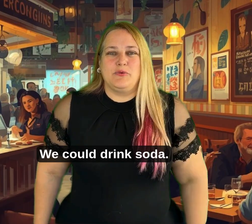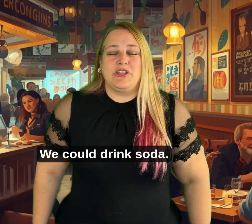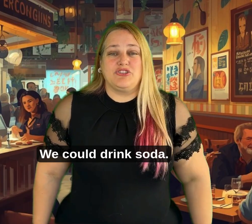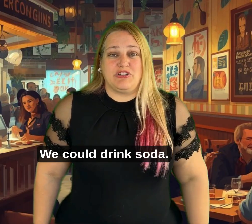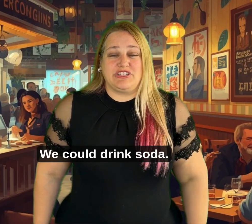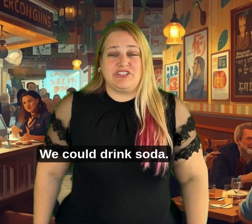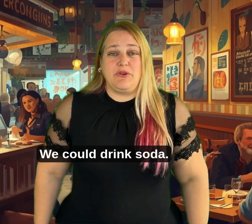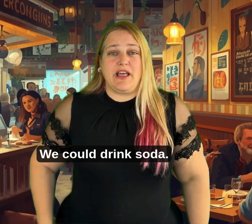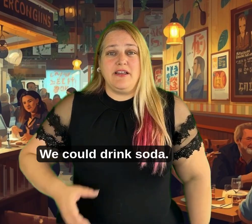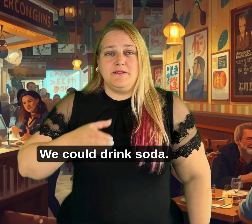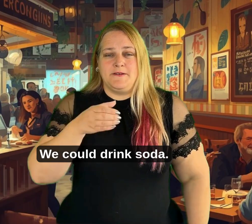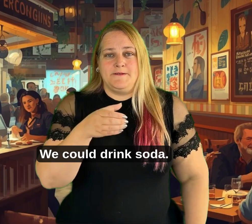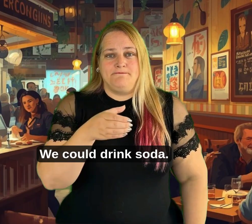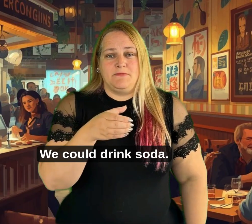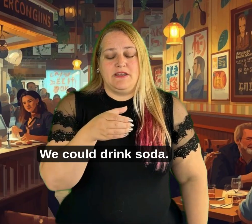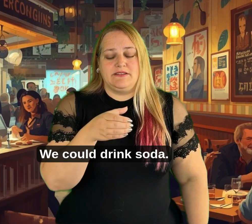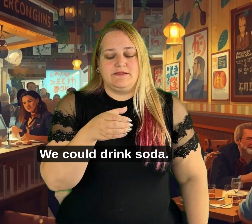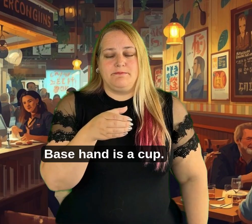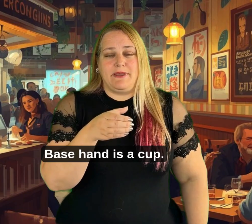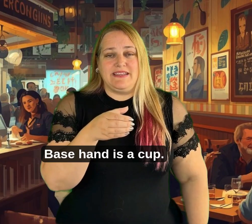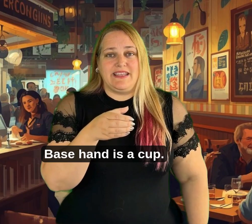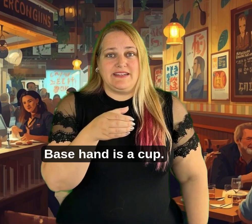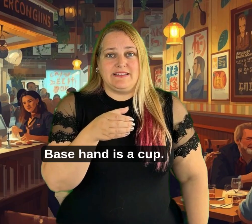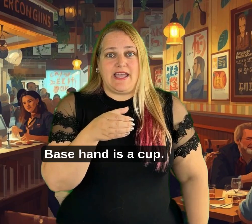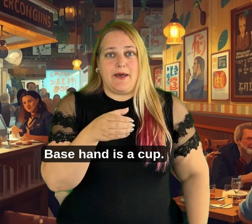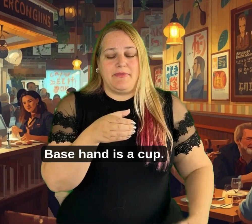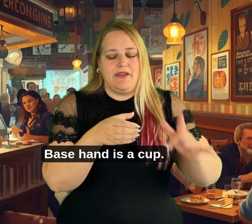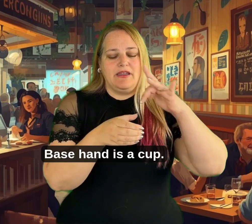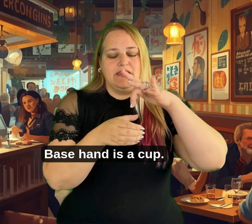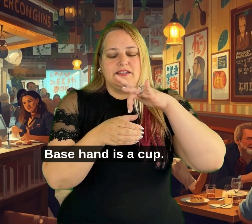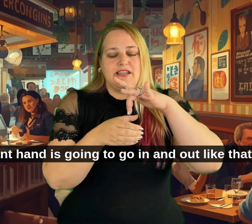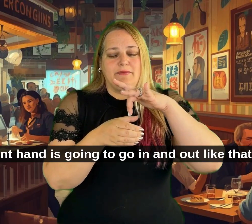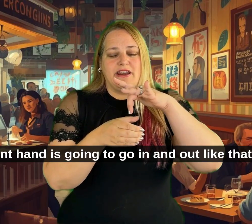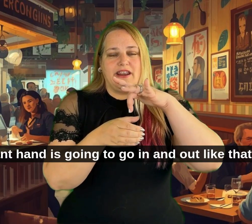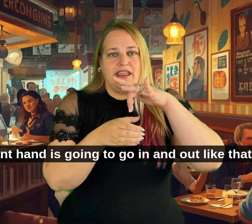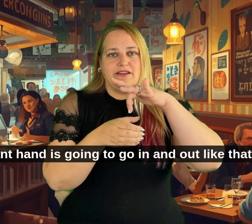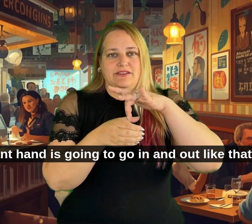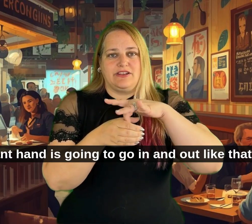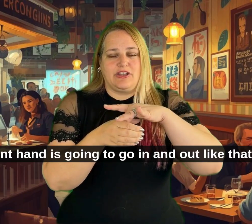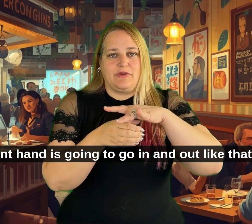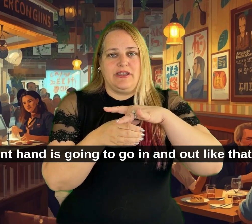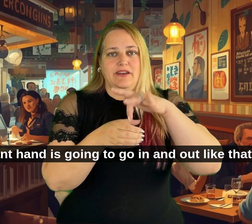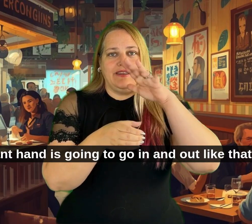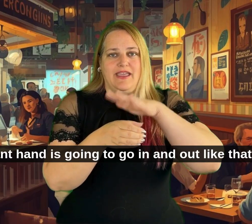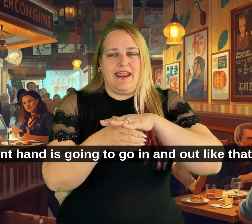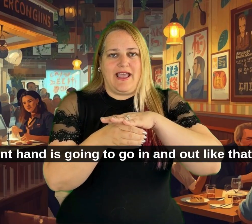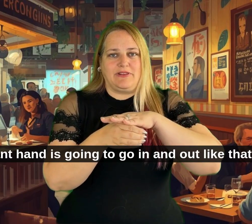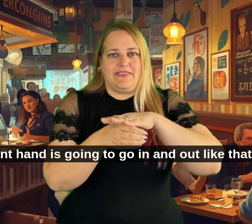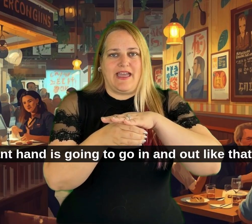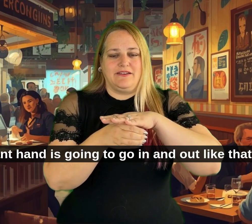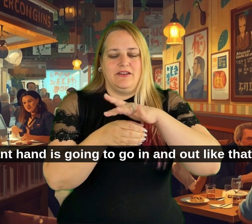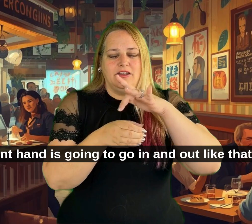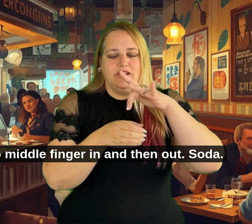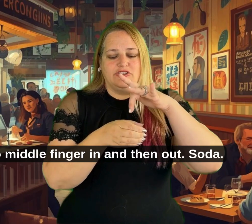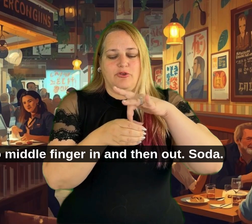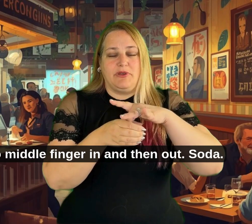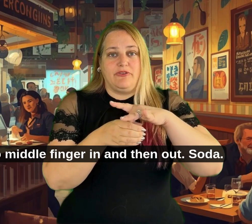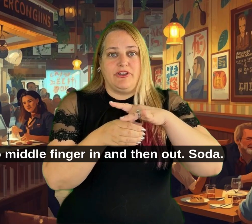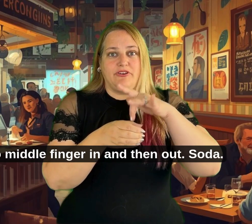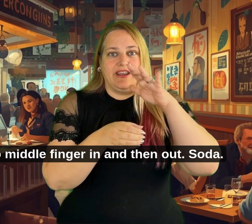We could drink soda, base hand is a cup, dominant hand is going to go in and out like that. So middle finger in